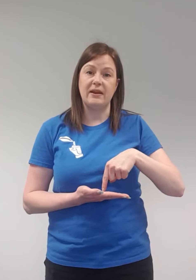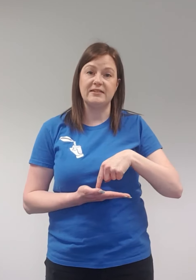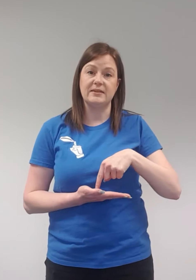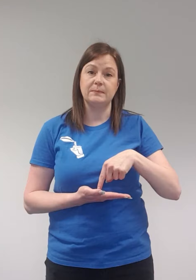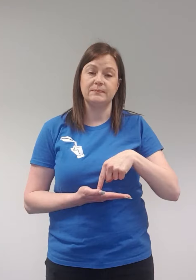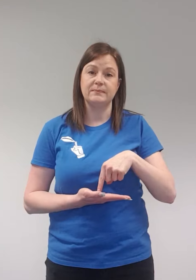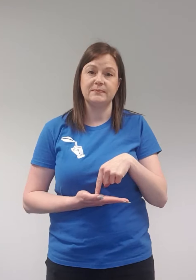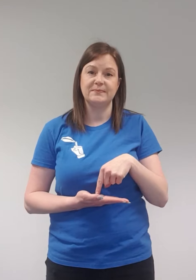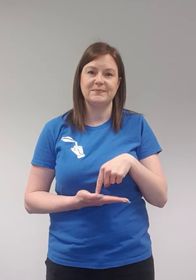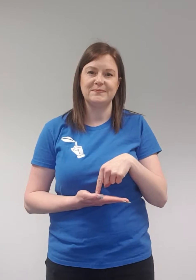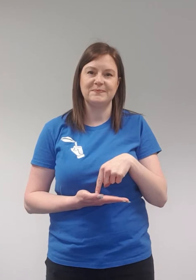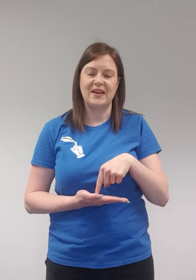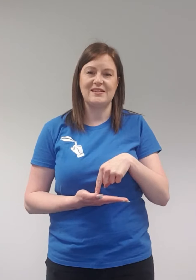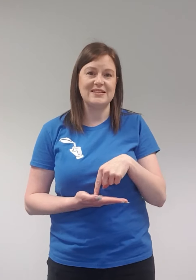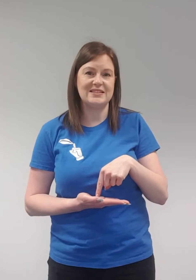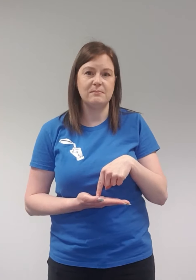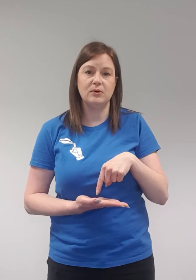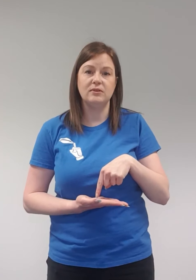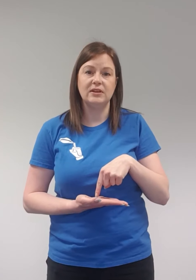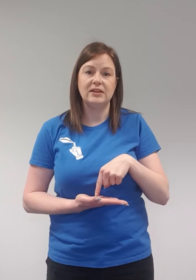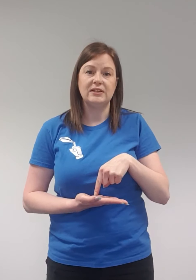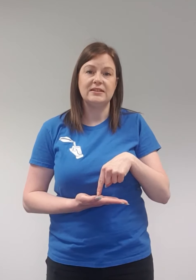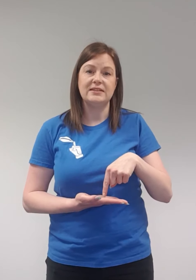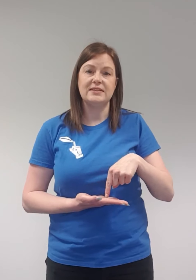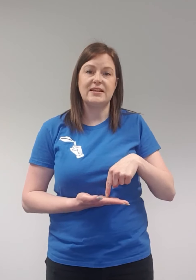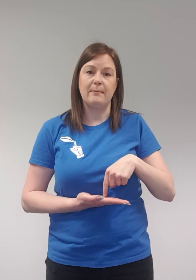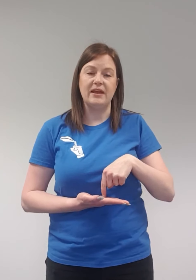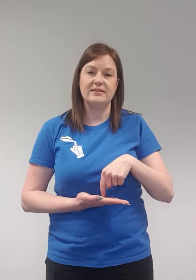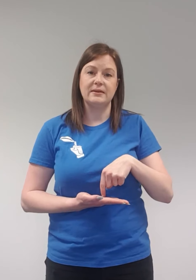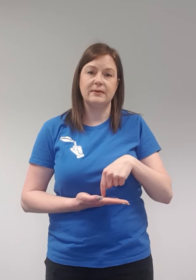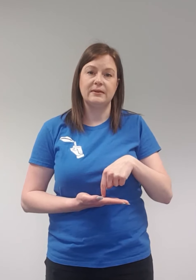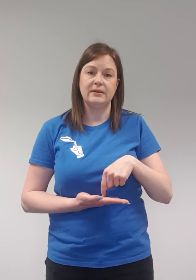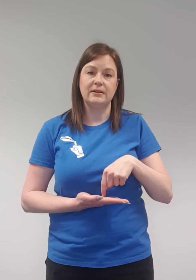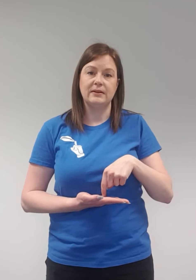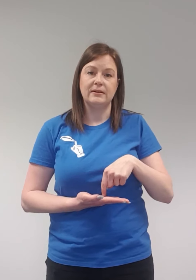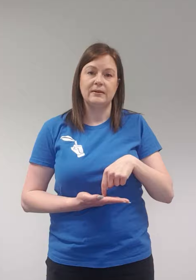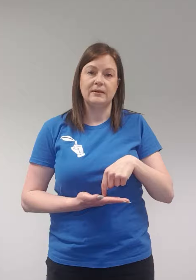Tablet. Nice and simple. Tablet.